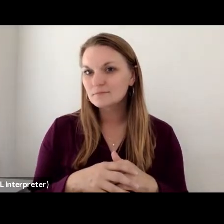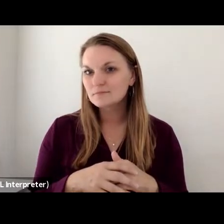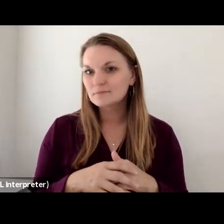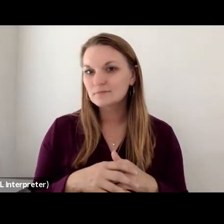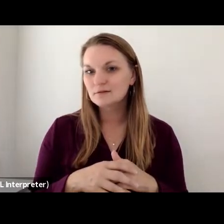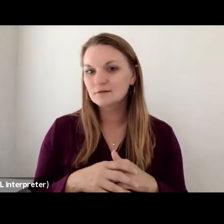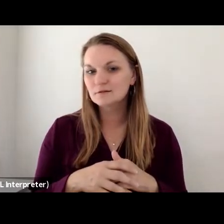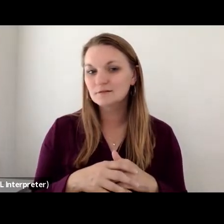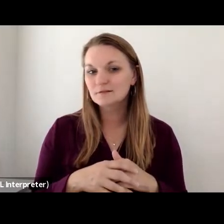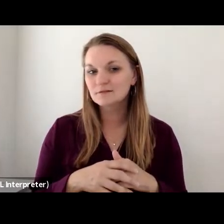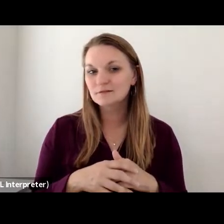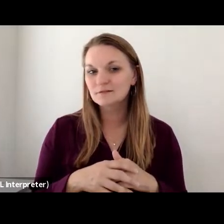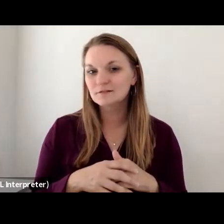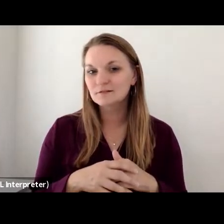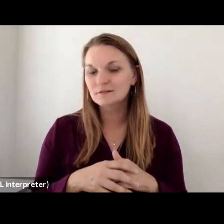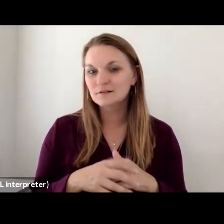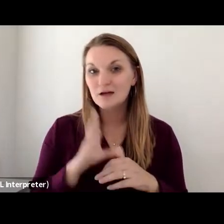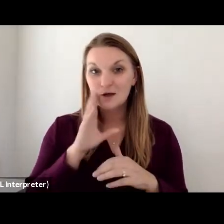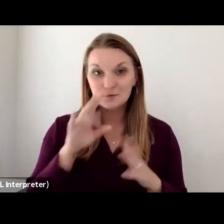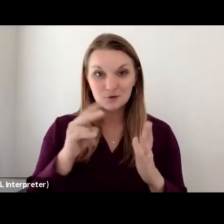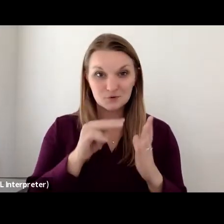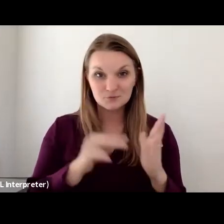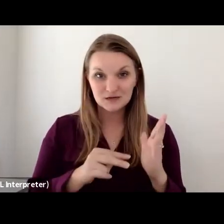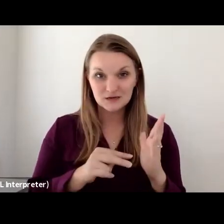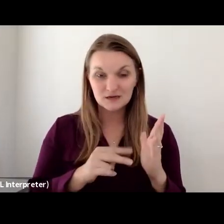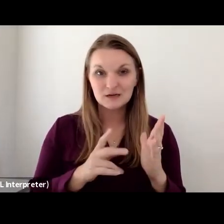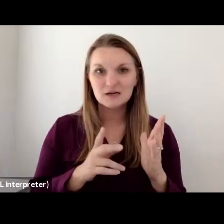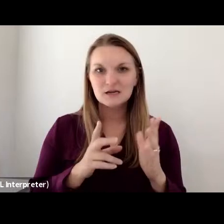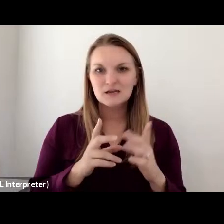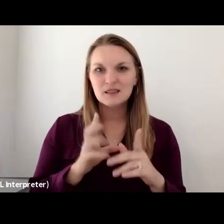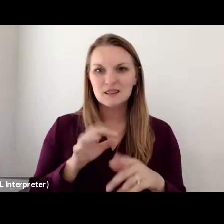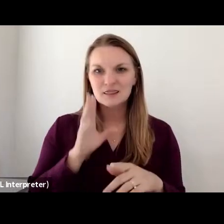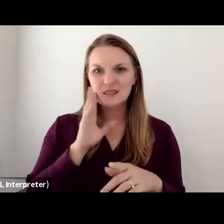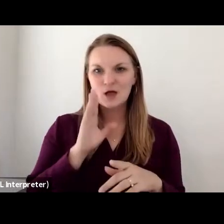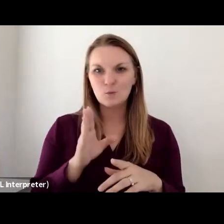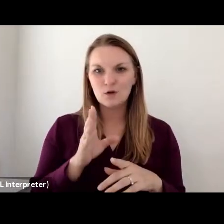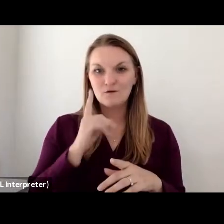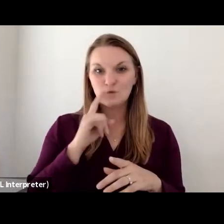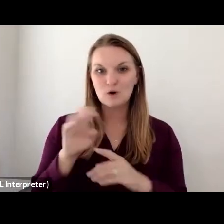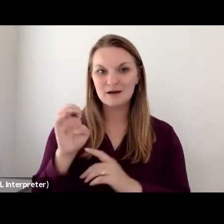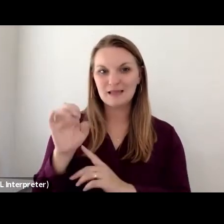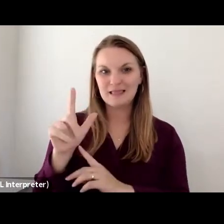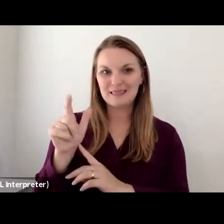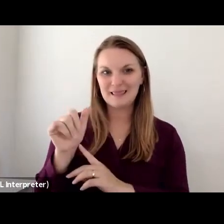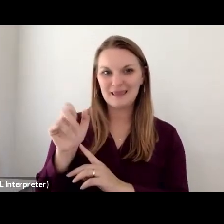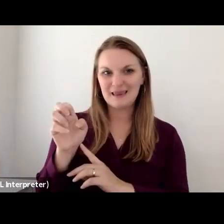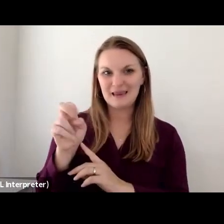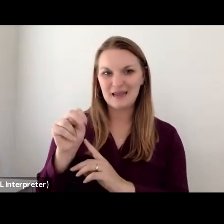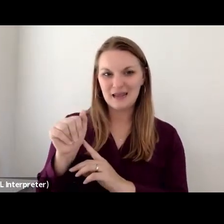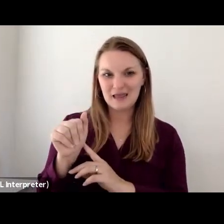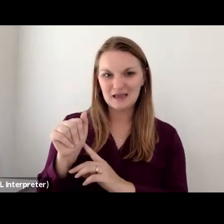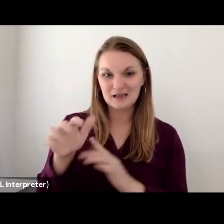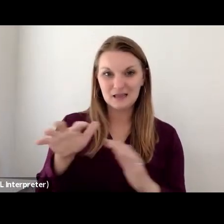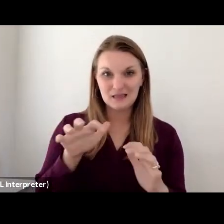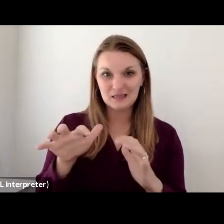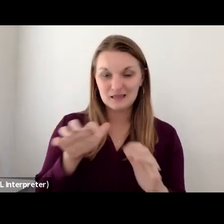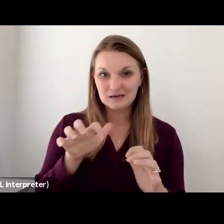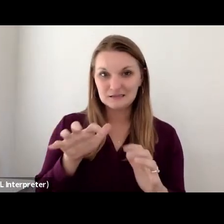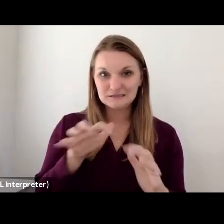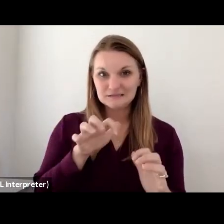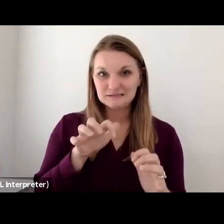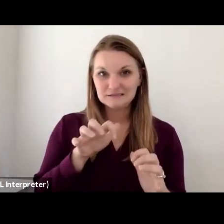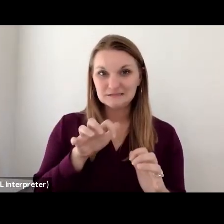this. Being defined or measured, and that was for Elena's study,